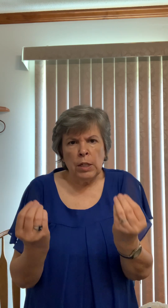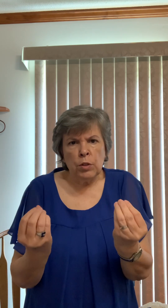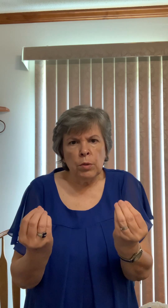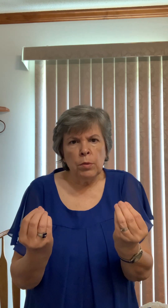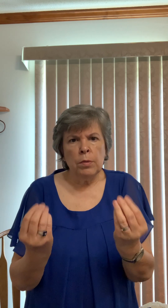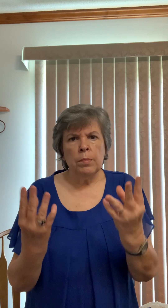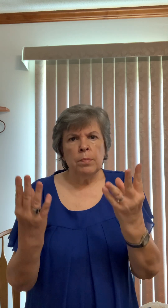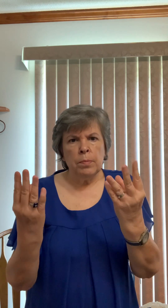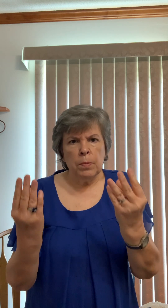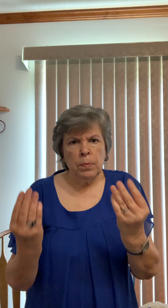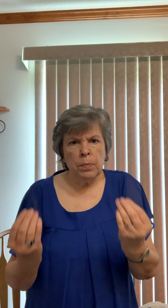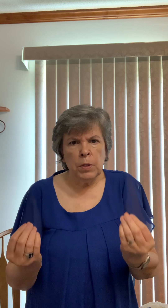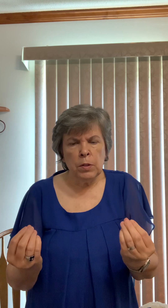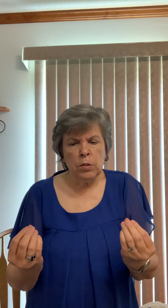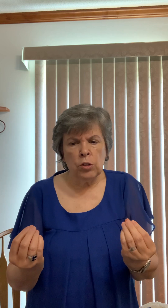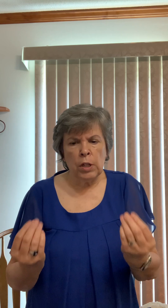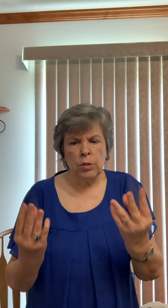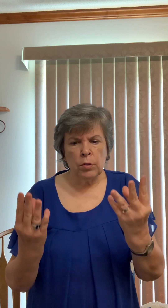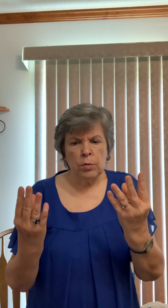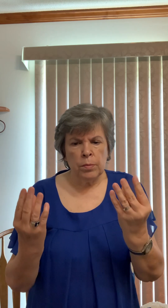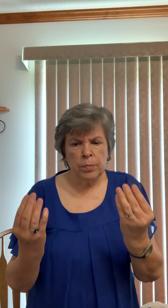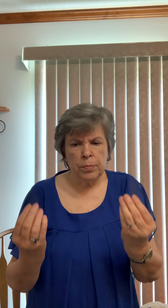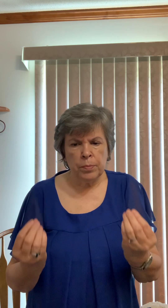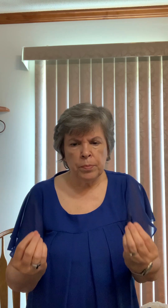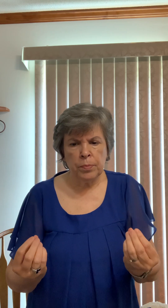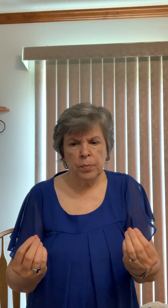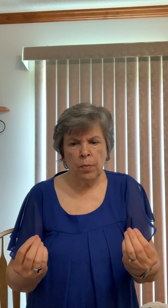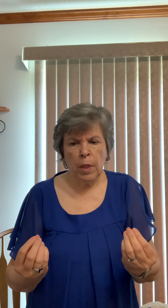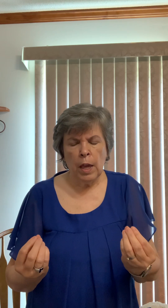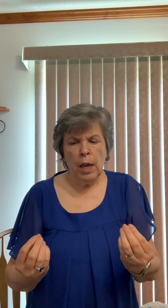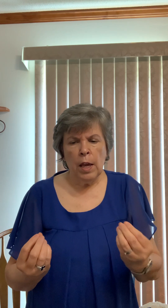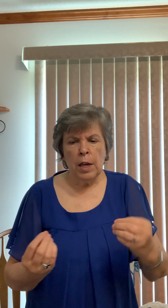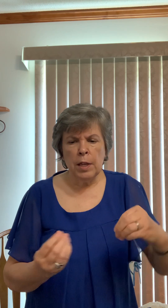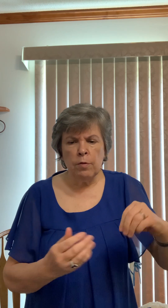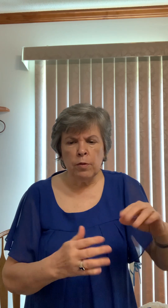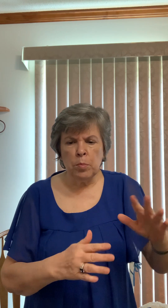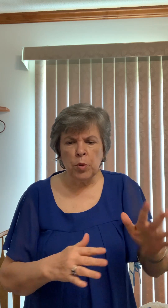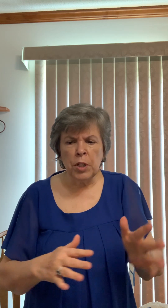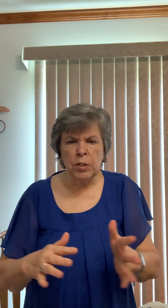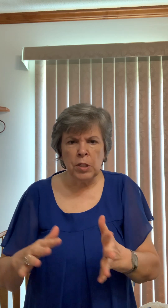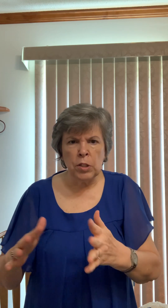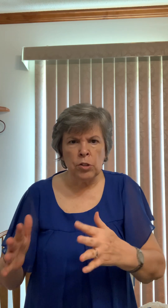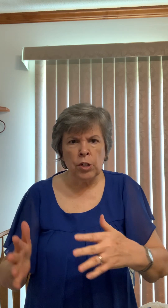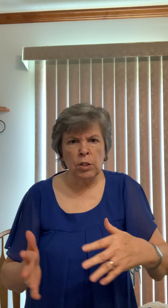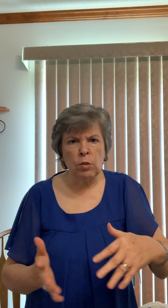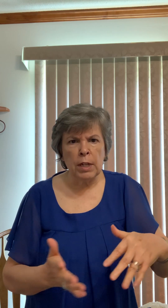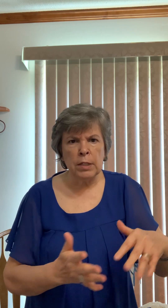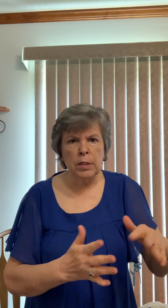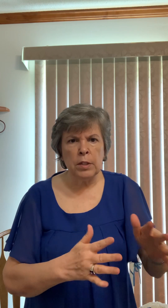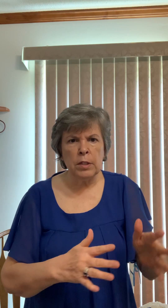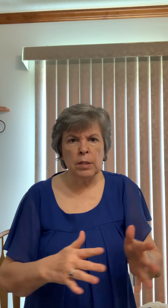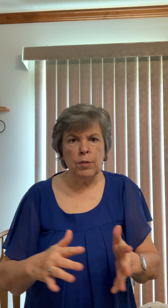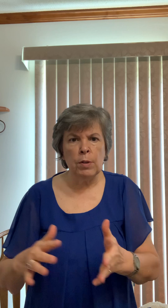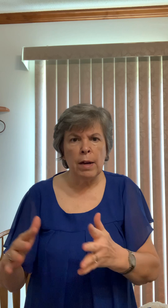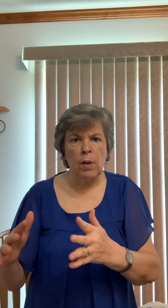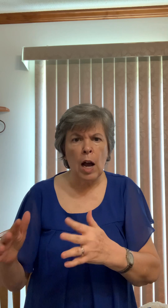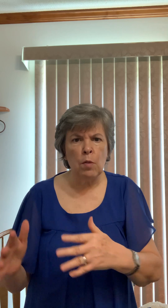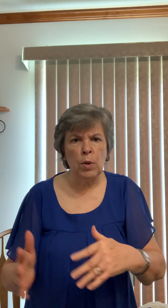Gentle, this is gentle. And then for breeze, since it's gentle, I did this. If you have high winds or